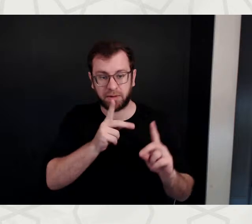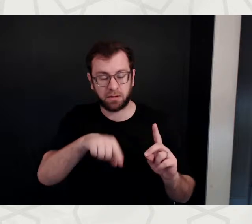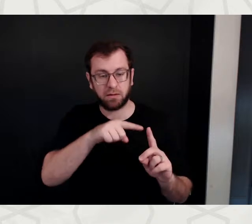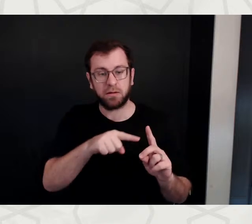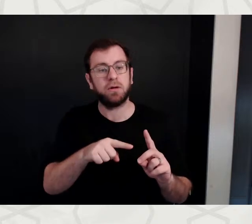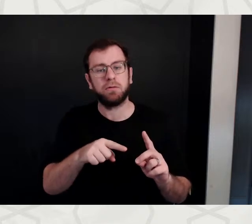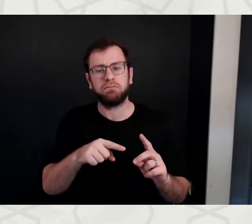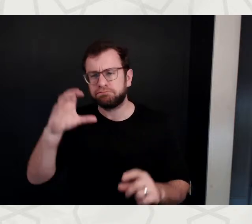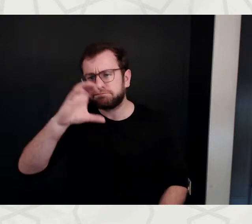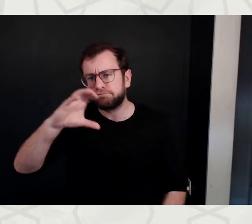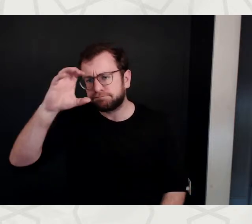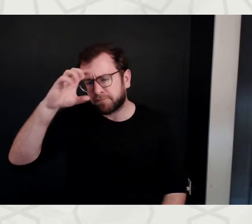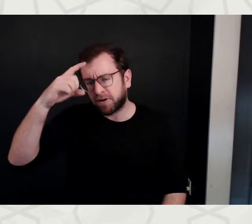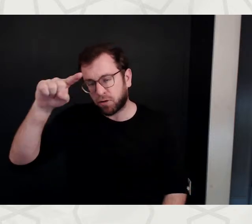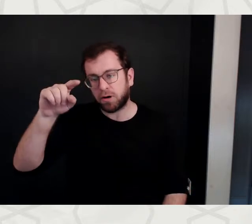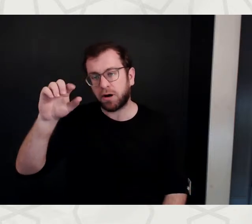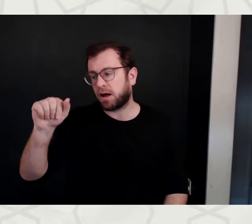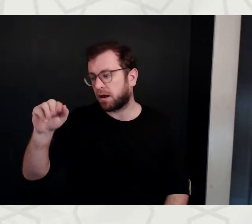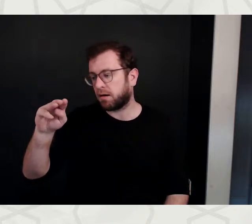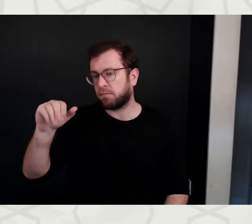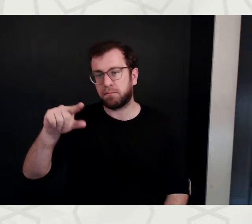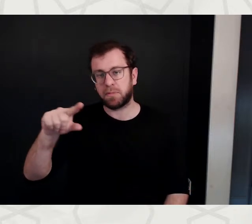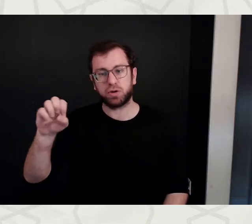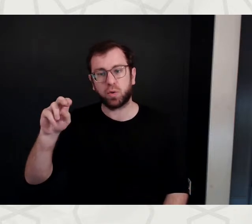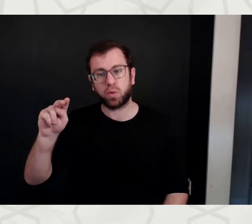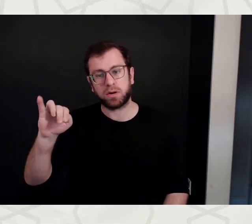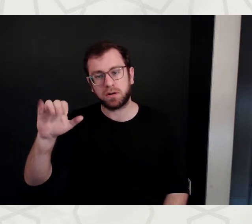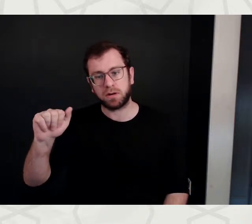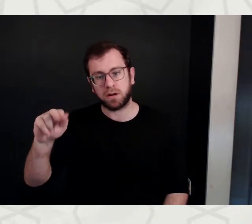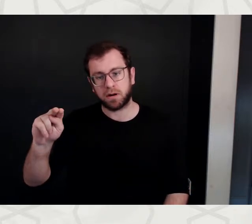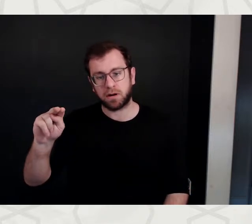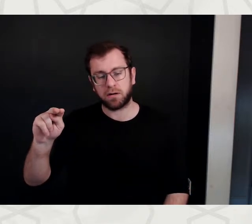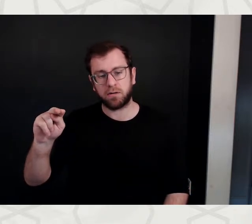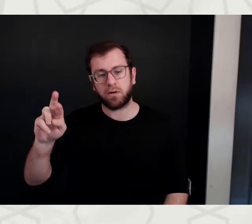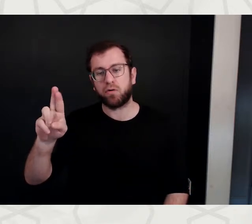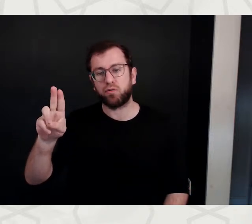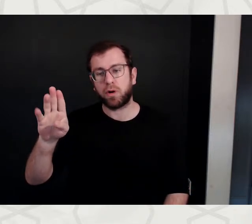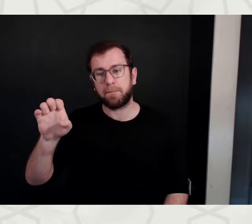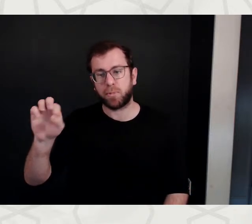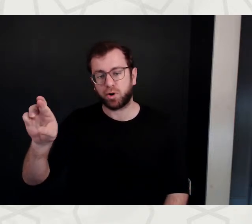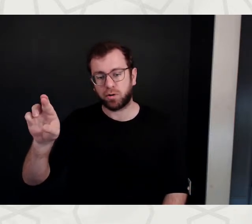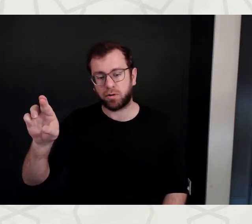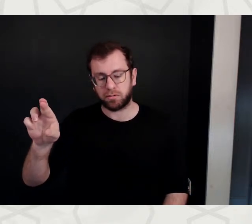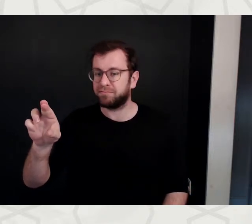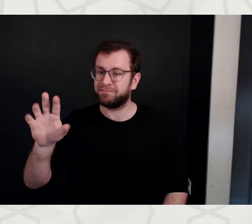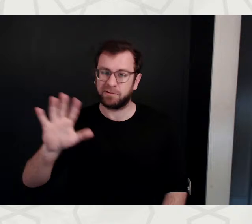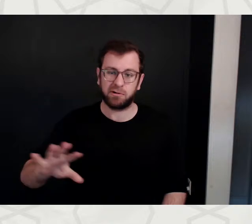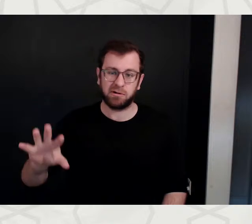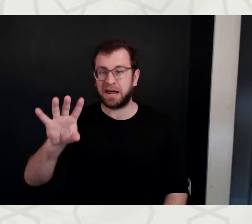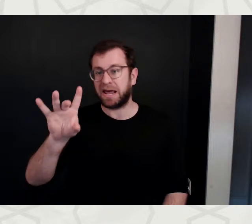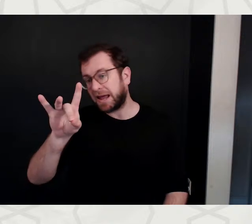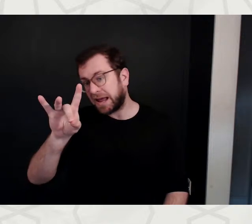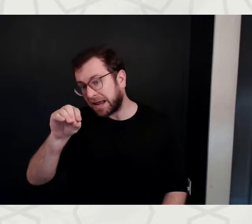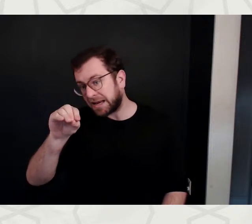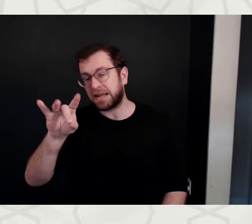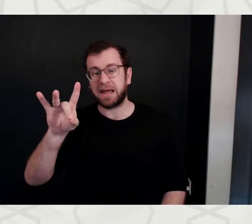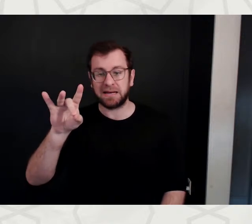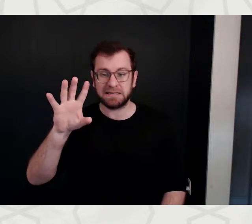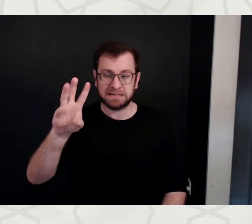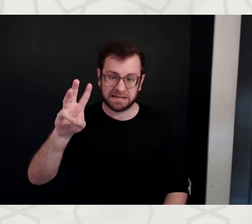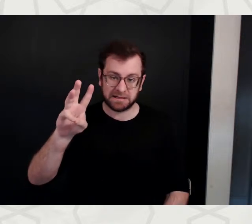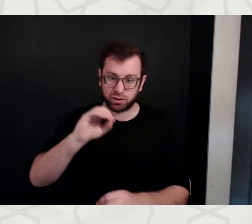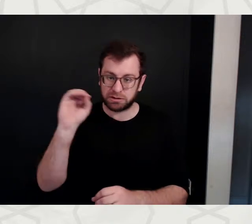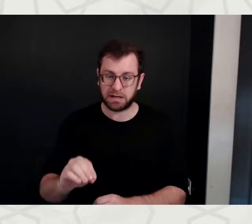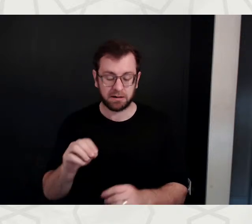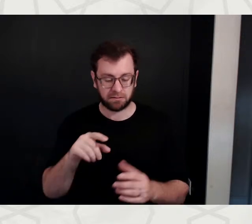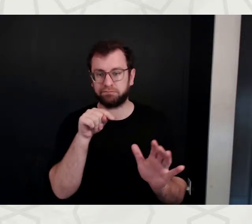rubber. 80 to 86% of the population was killed. Hiraro and Nama genocide